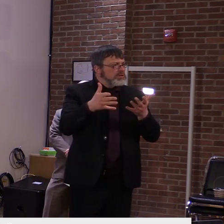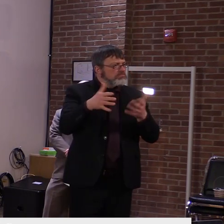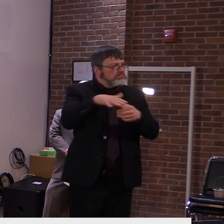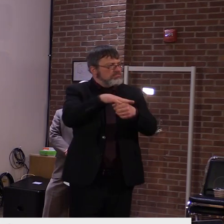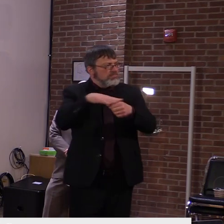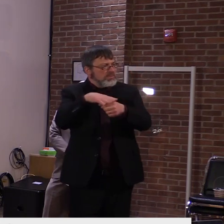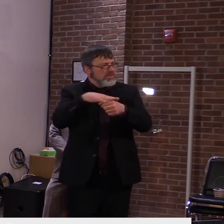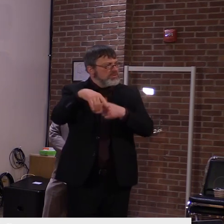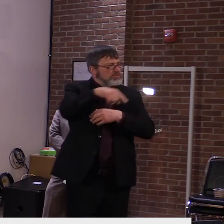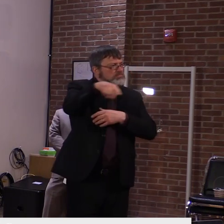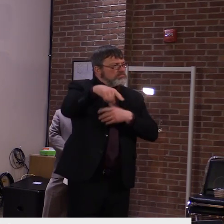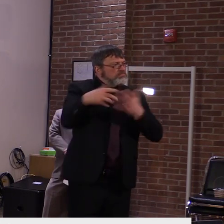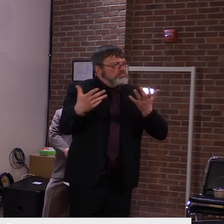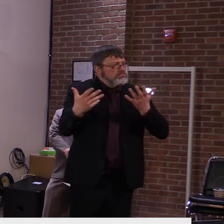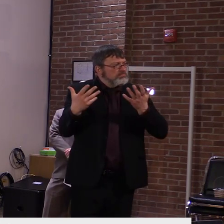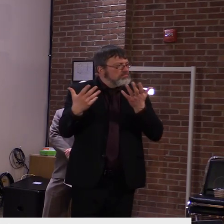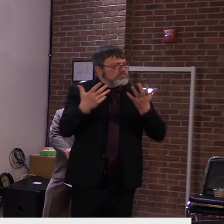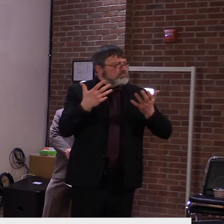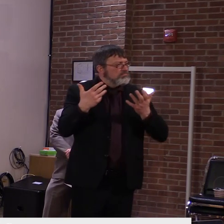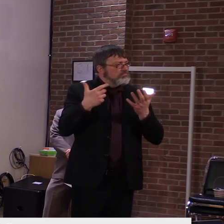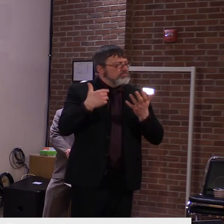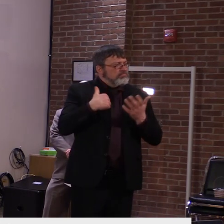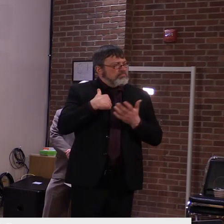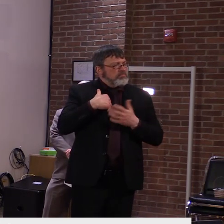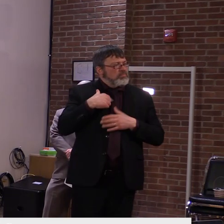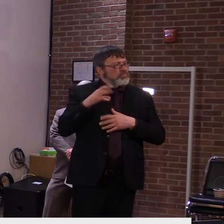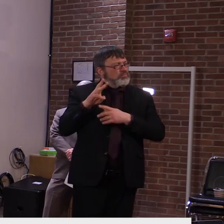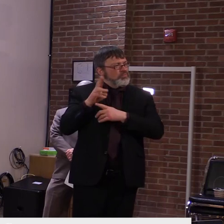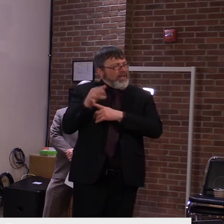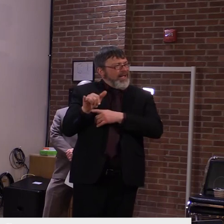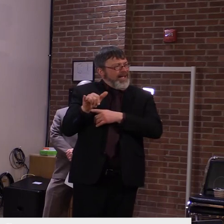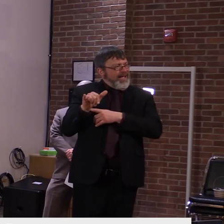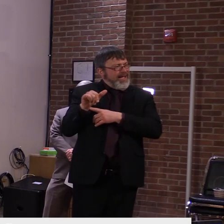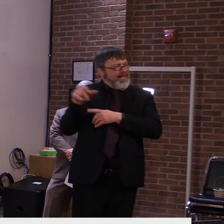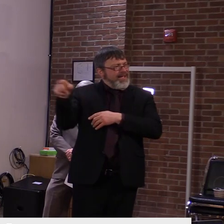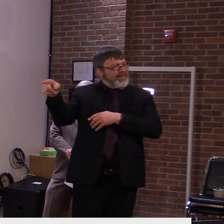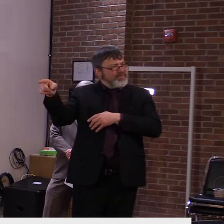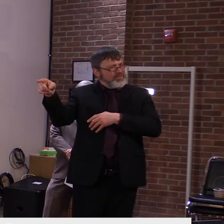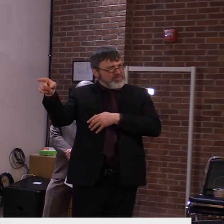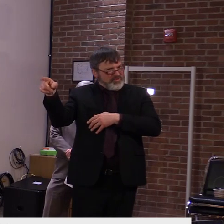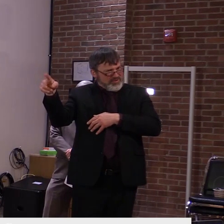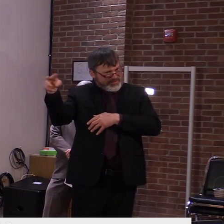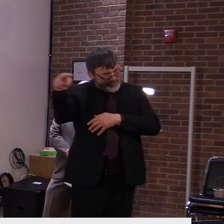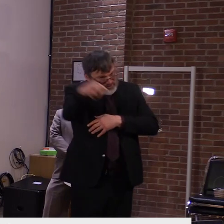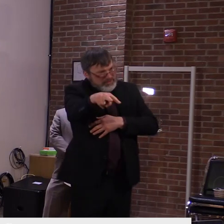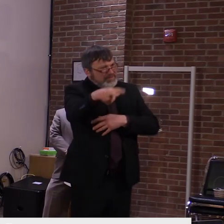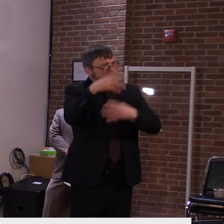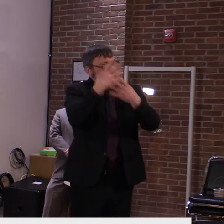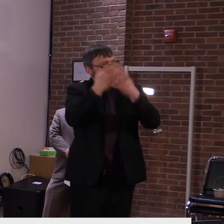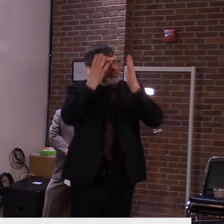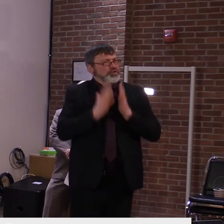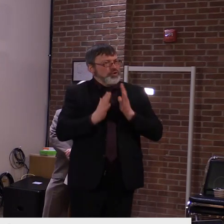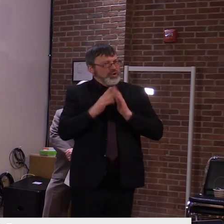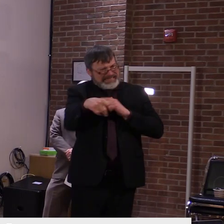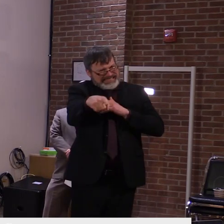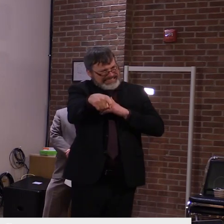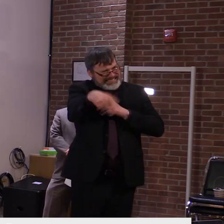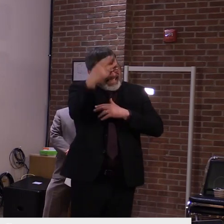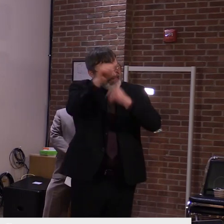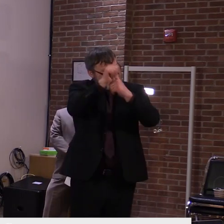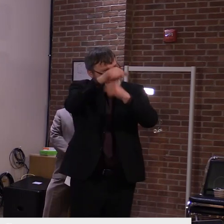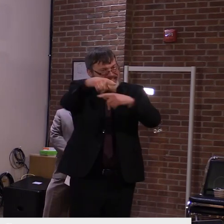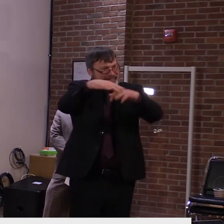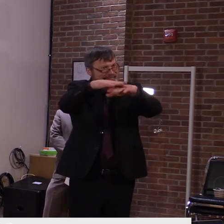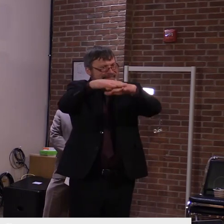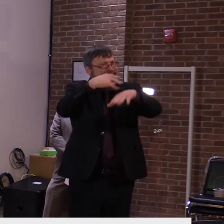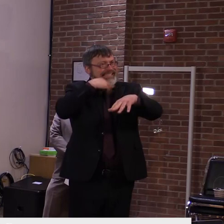a week's supply, what is the rationale for not taking this step? Well, again, it takes a dose away from someone who we